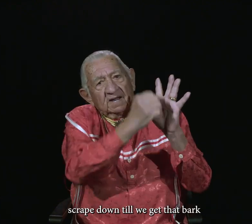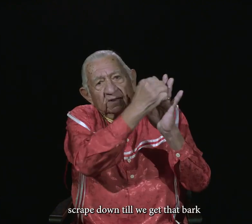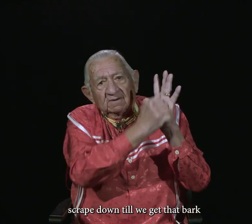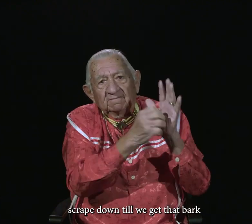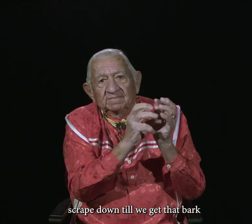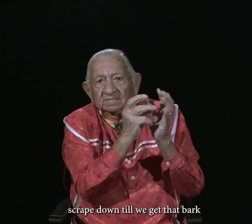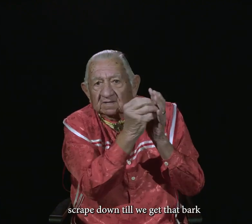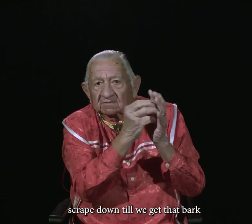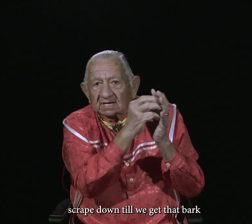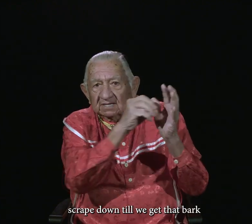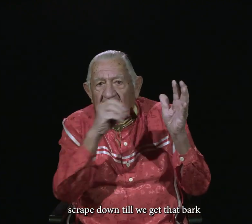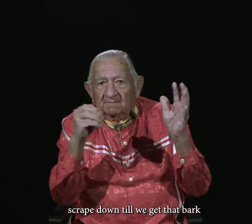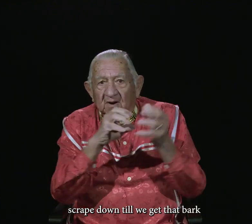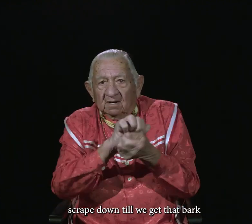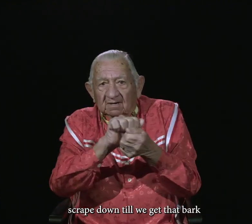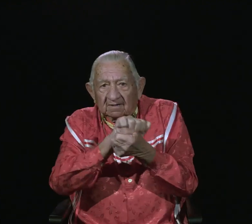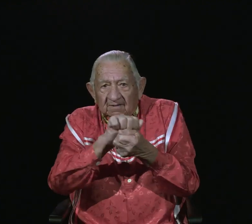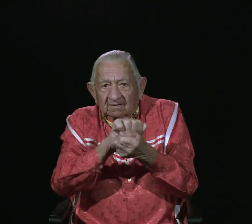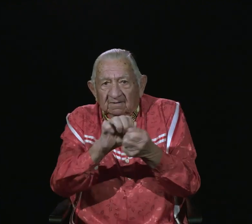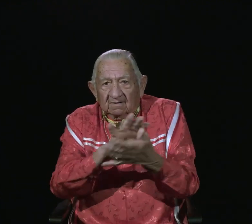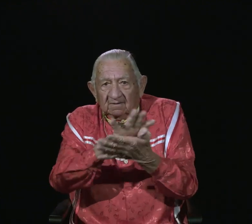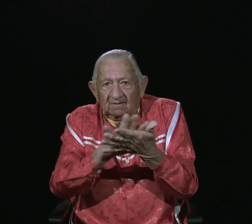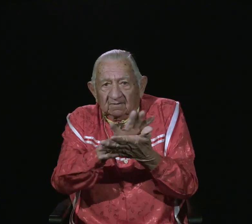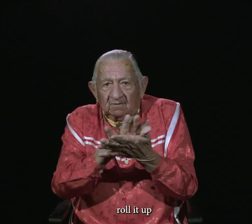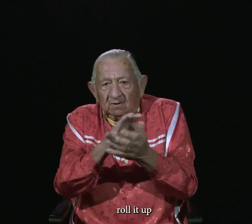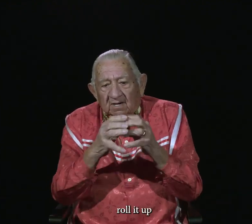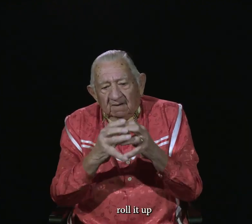down till we get that bark, roll it up,